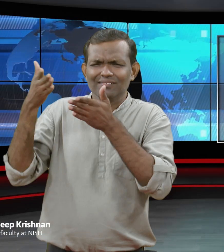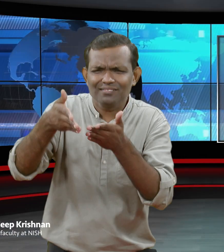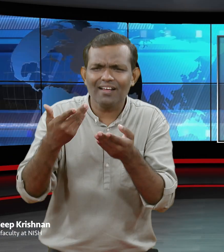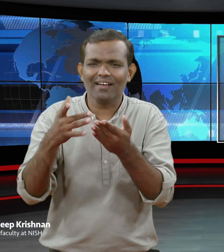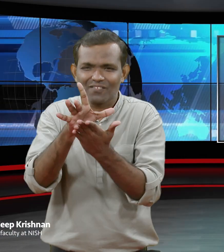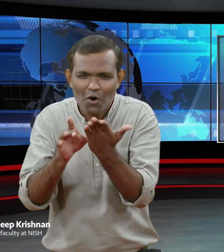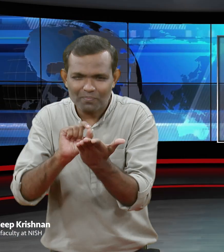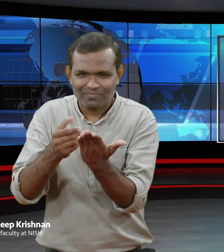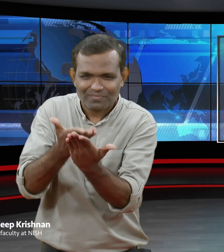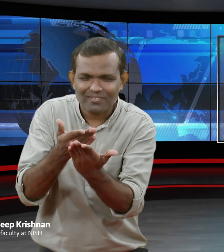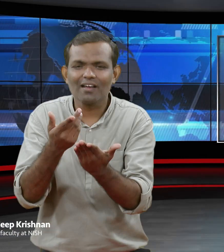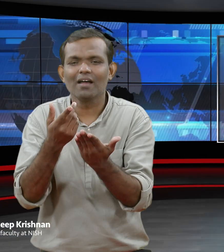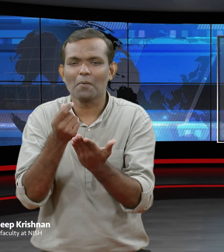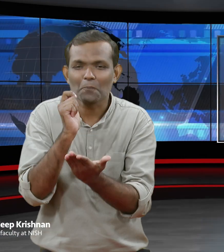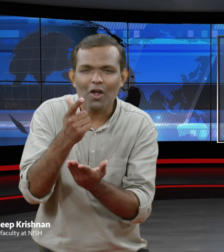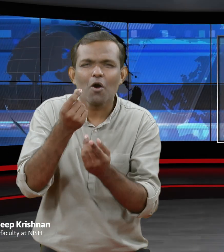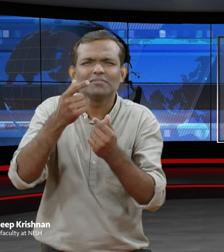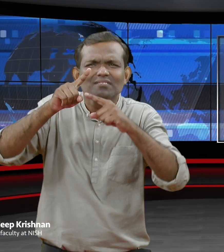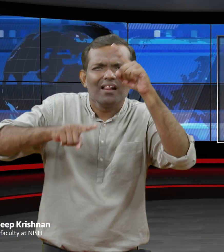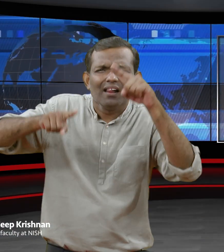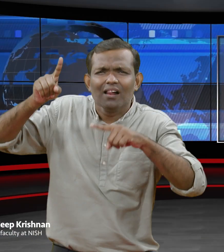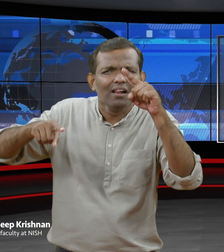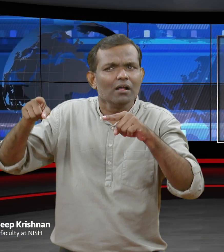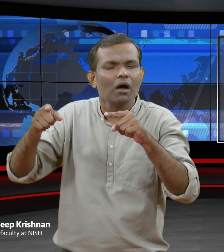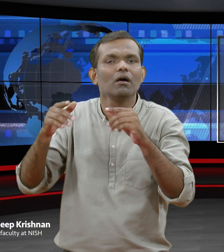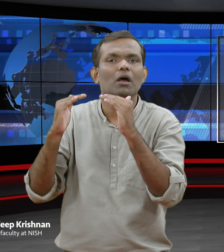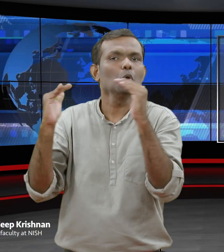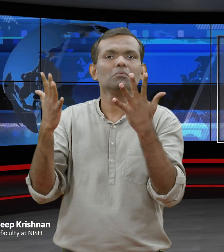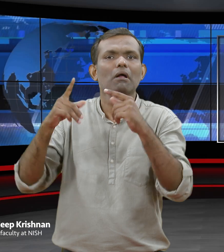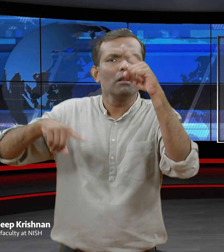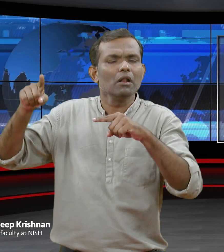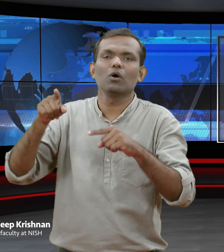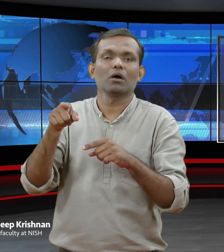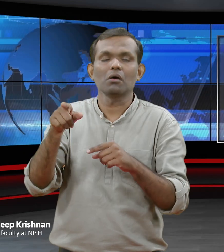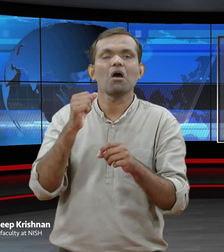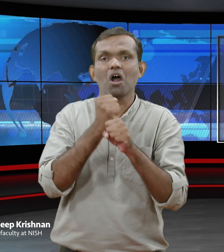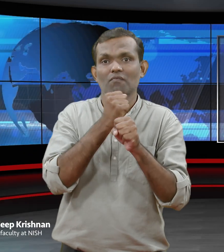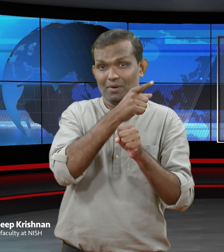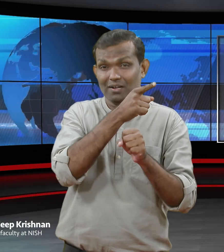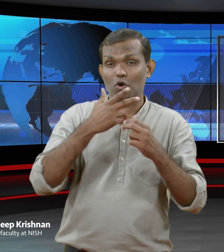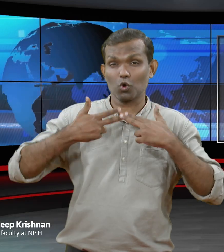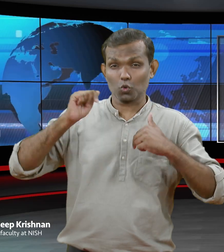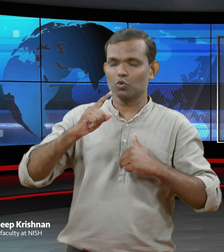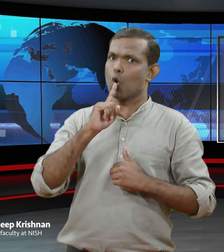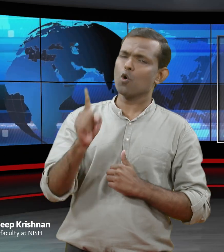fees. These centers must follow uniform charges set by the government, which range from 40 rupees to 60 rupees